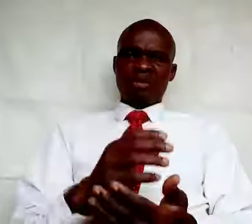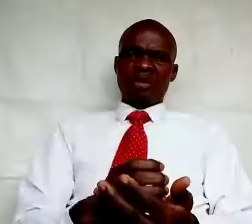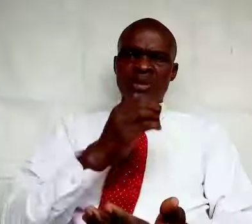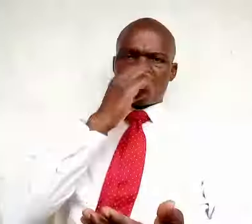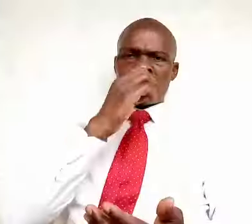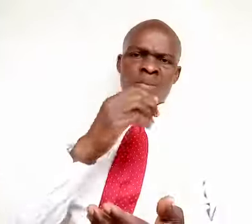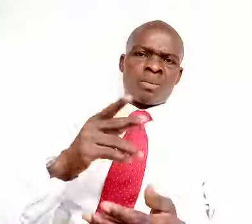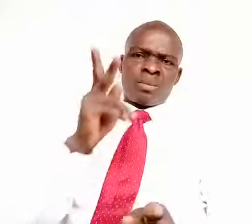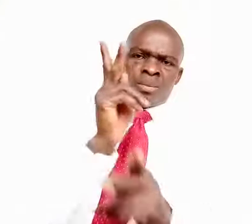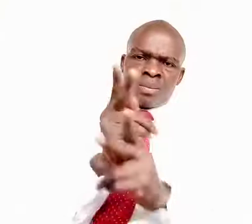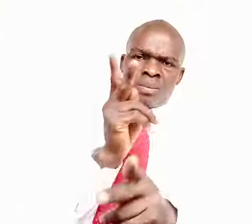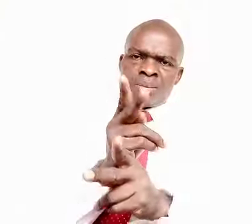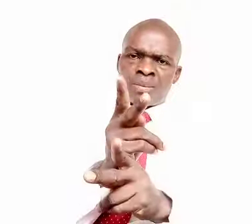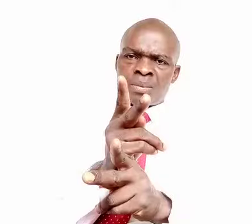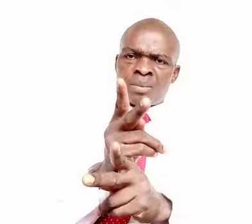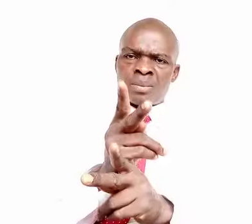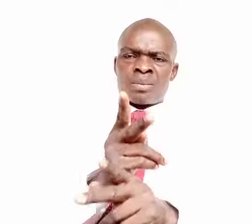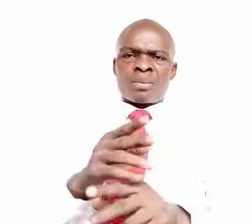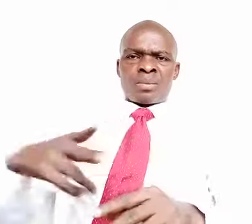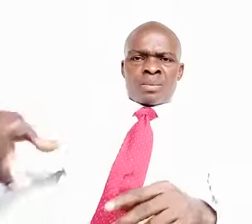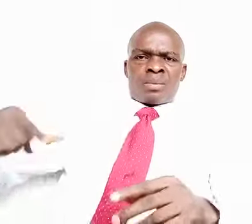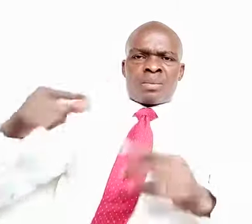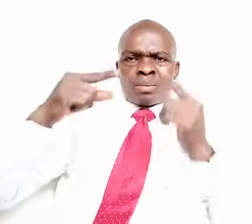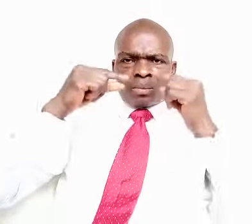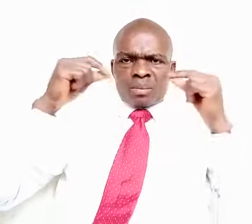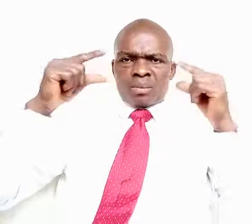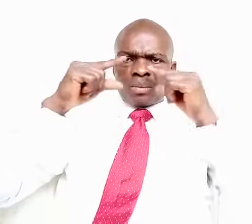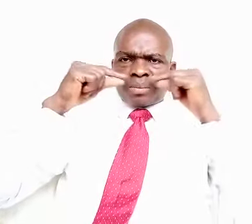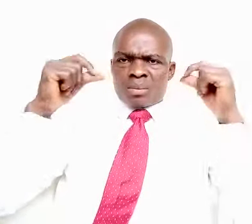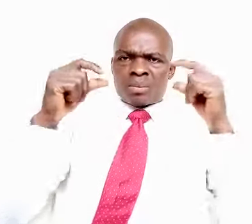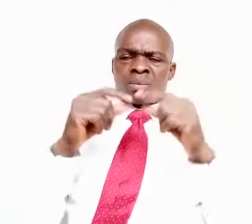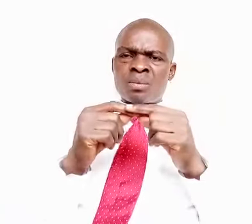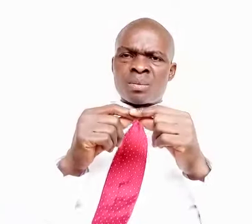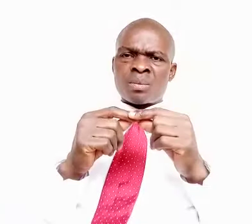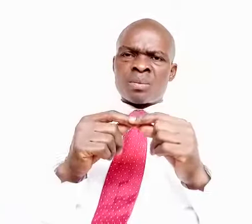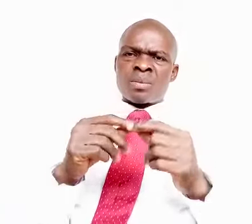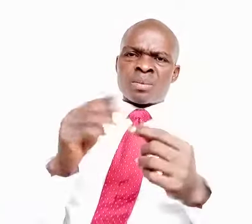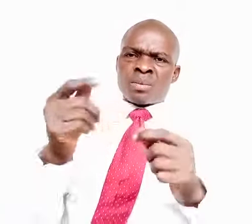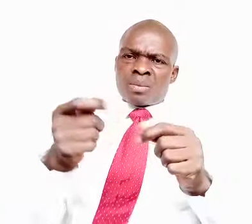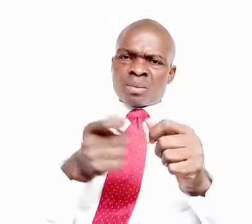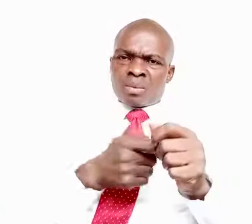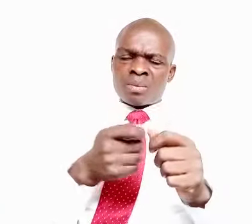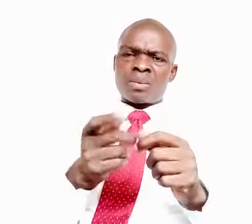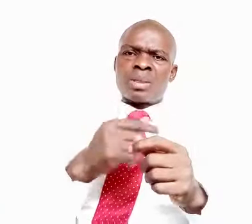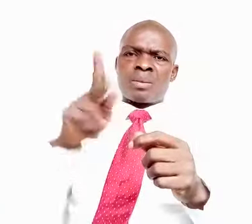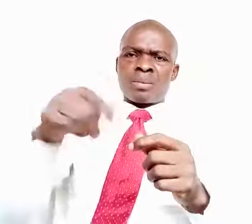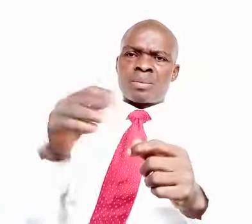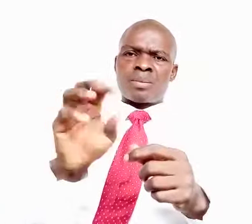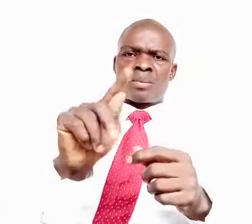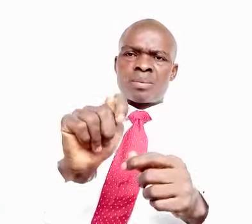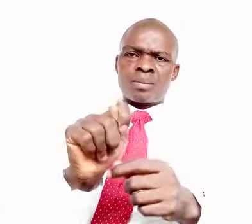cab, cut, cat, caught, and hurt.